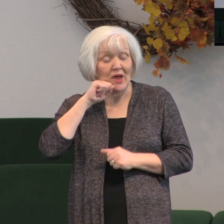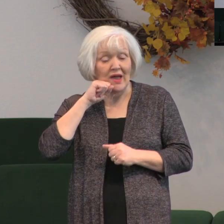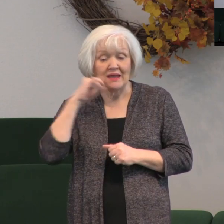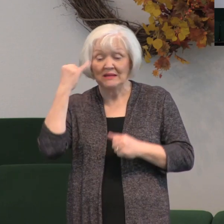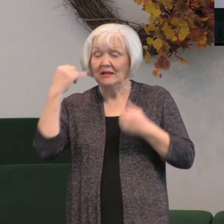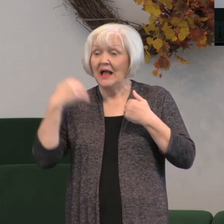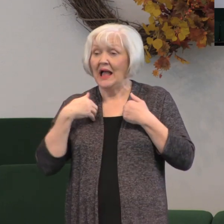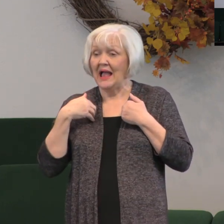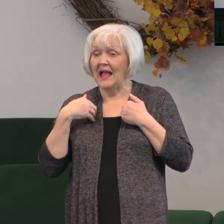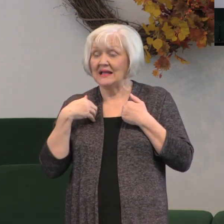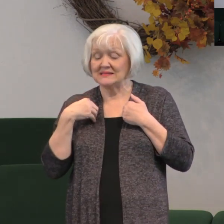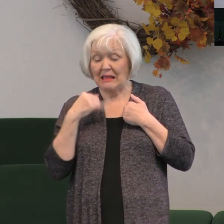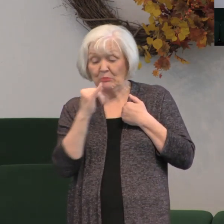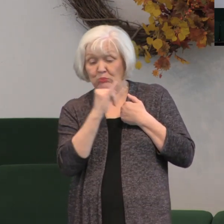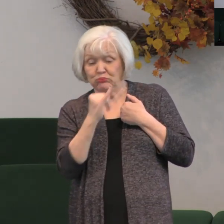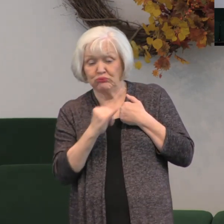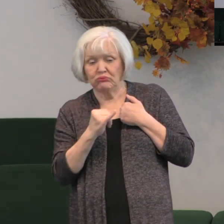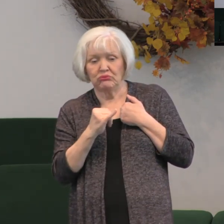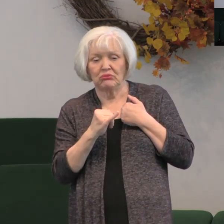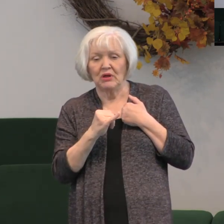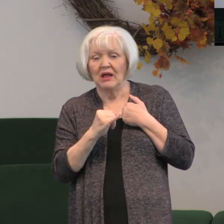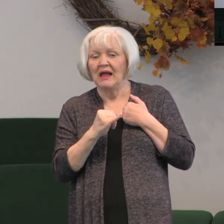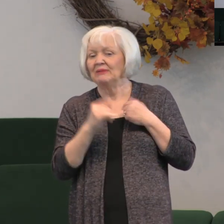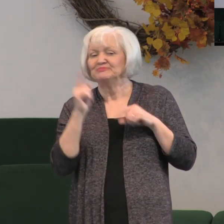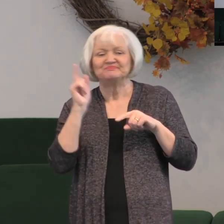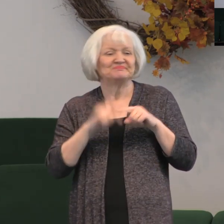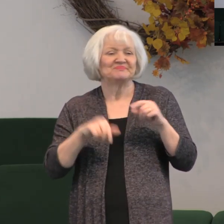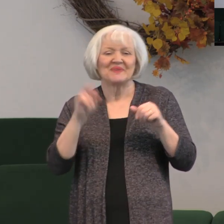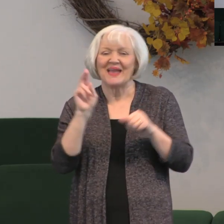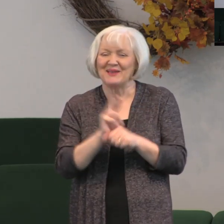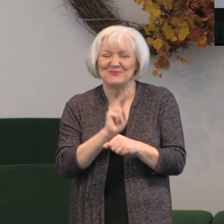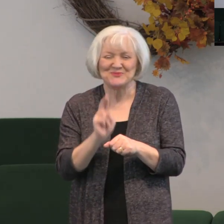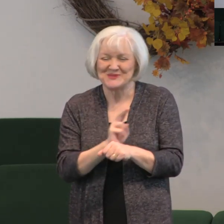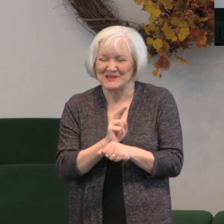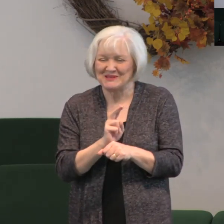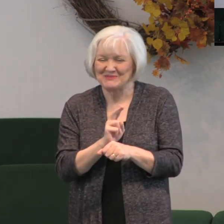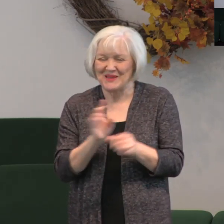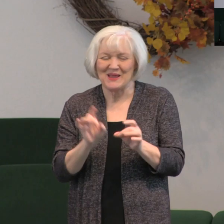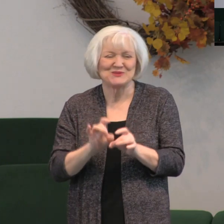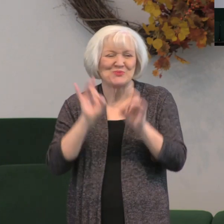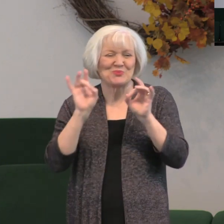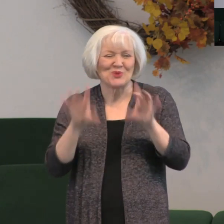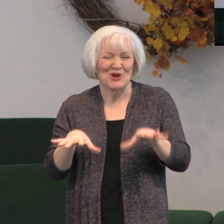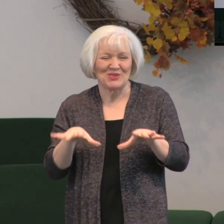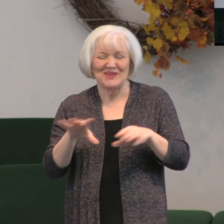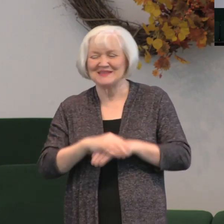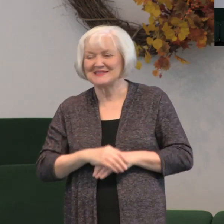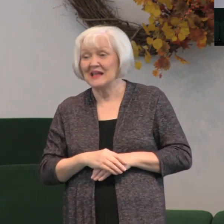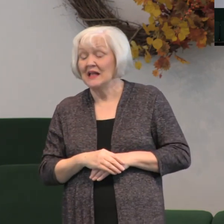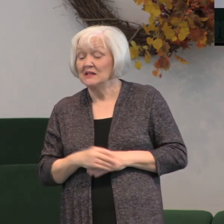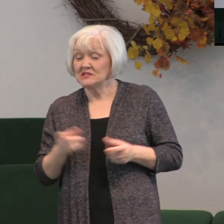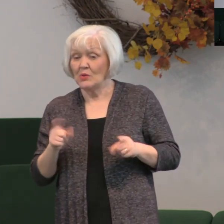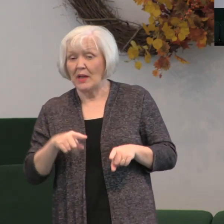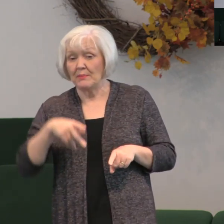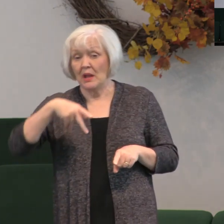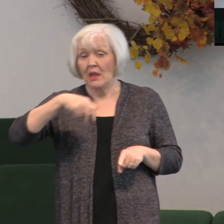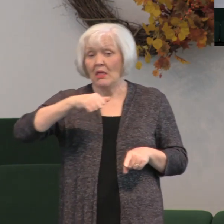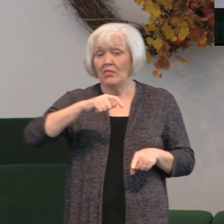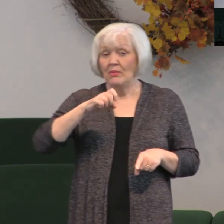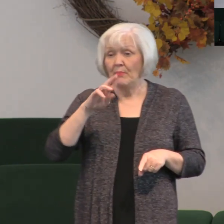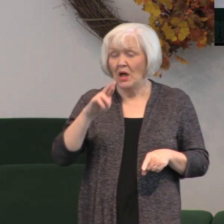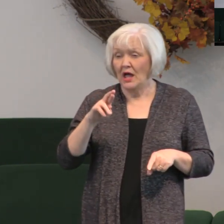in it there's no use for it so what would happen is that these potters would fill